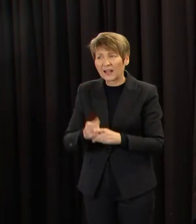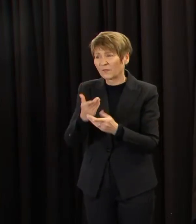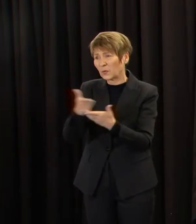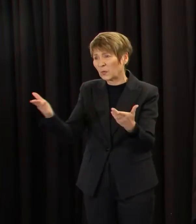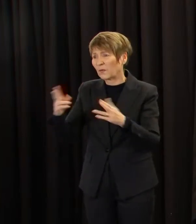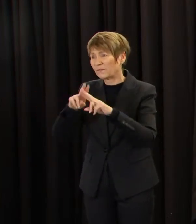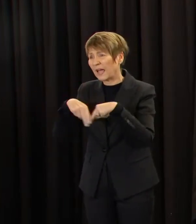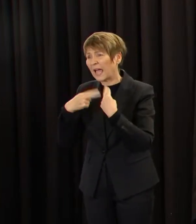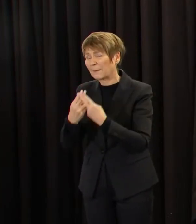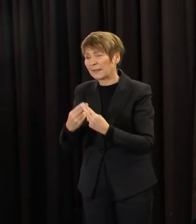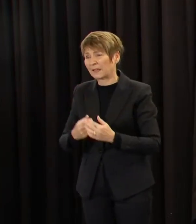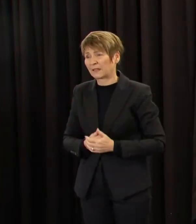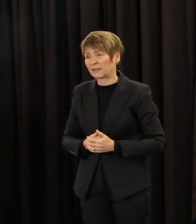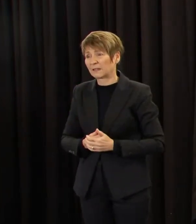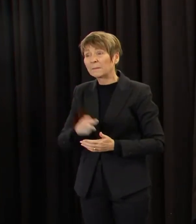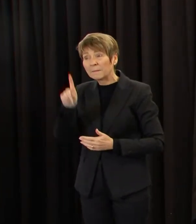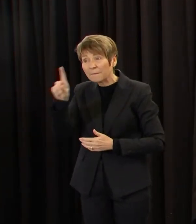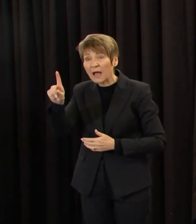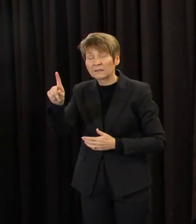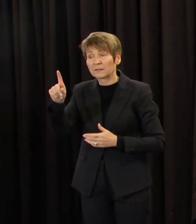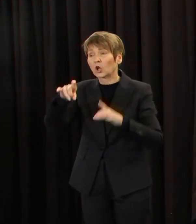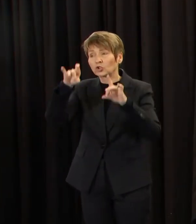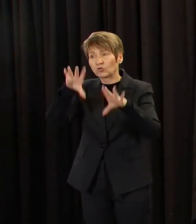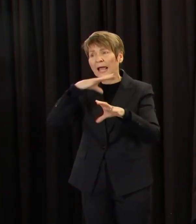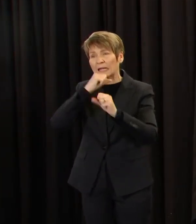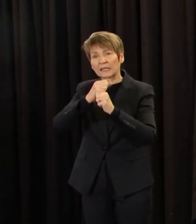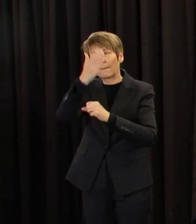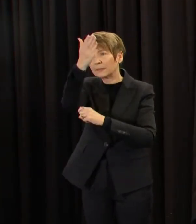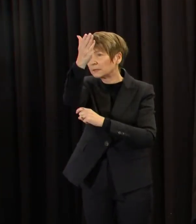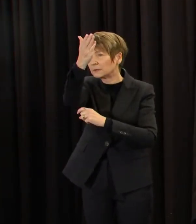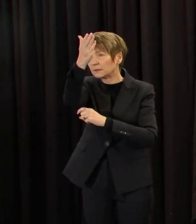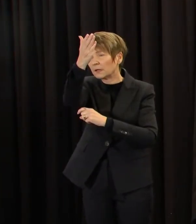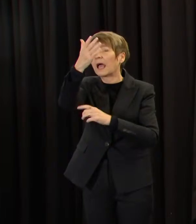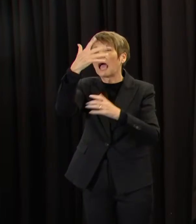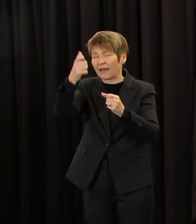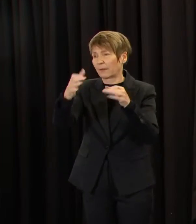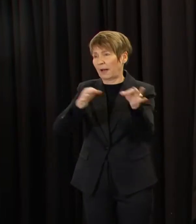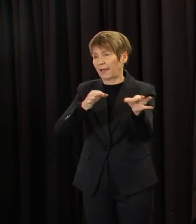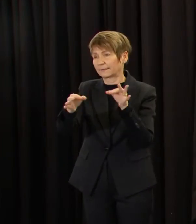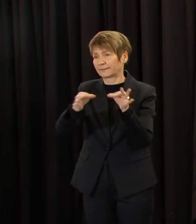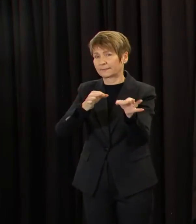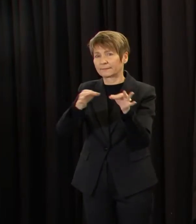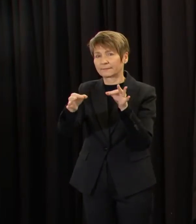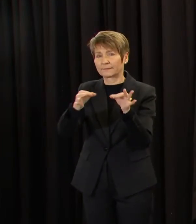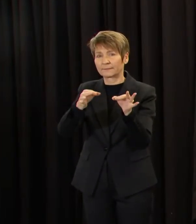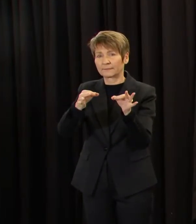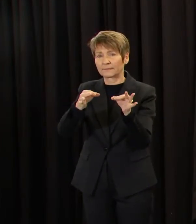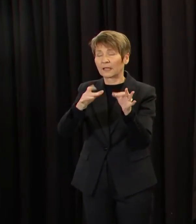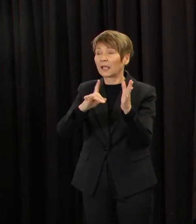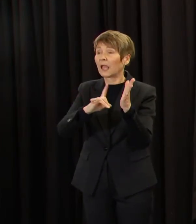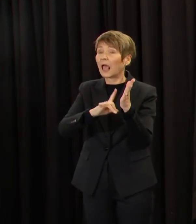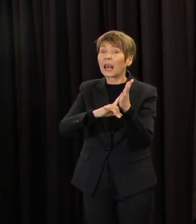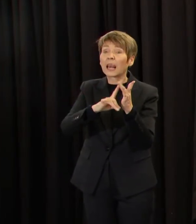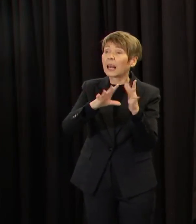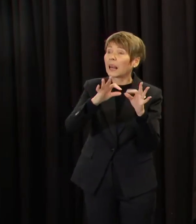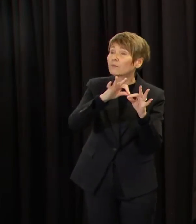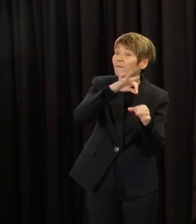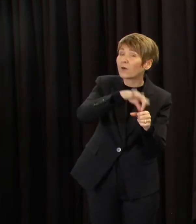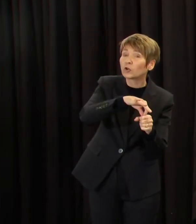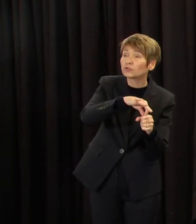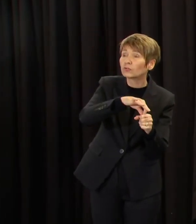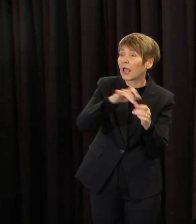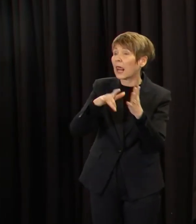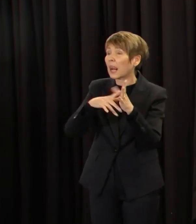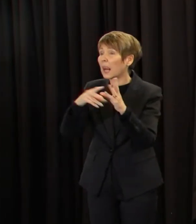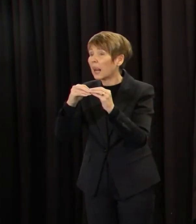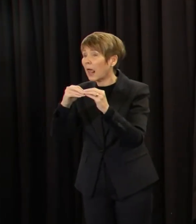there is a national plan that's been signed up to by every single leader, regardless of political party, regardless of the level of government, regardless of your point of view on